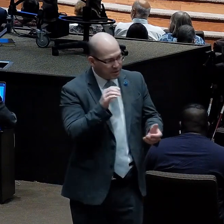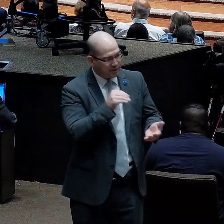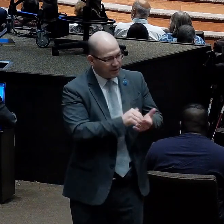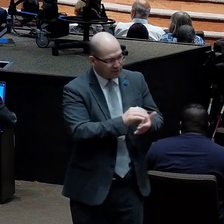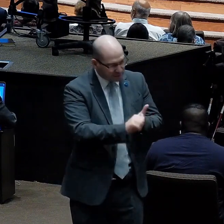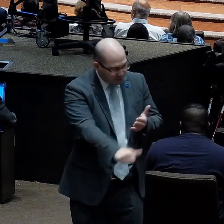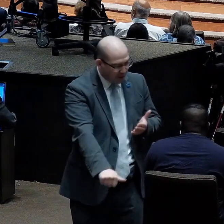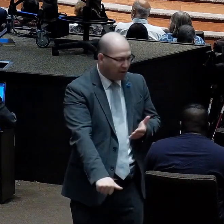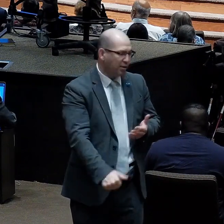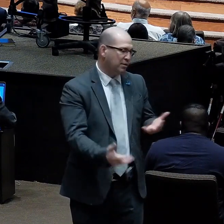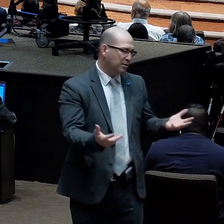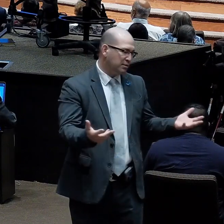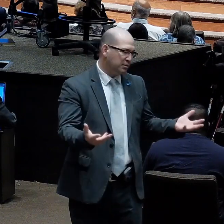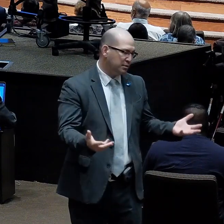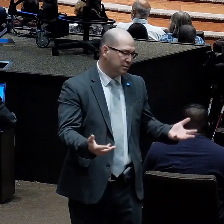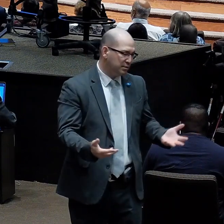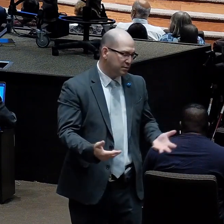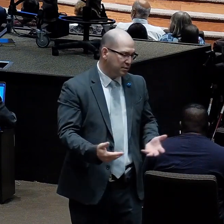a lifetime member.